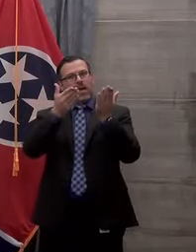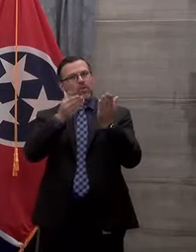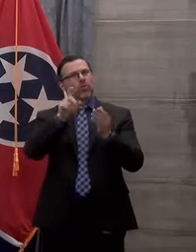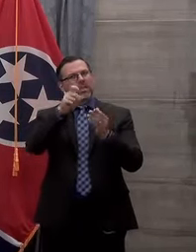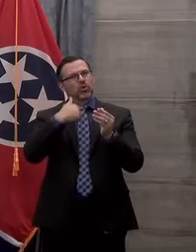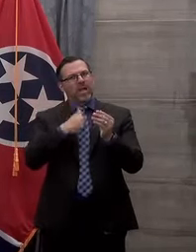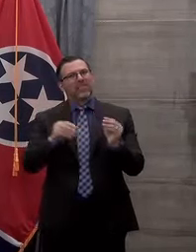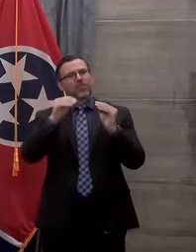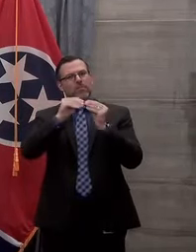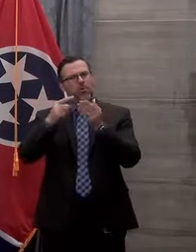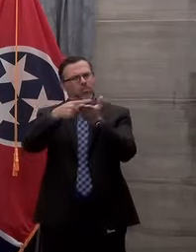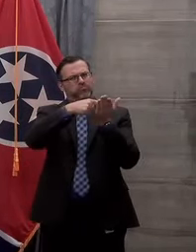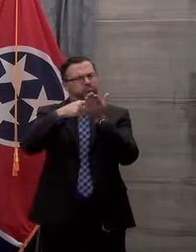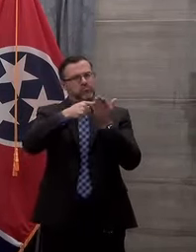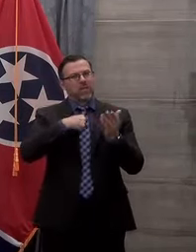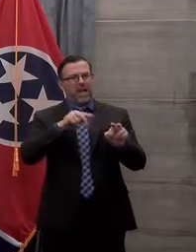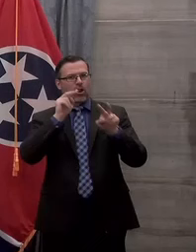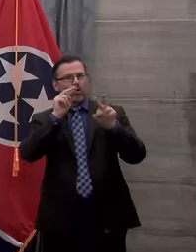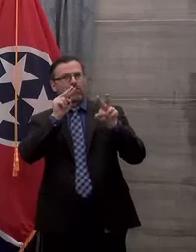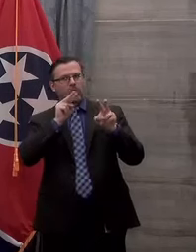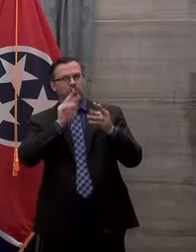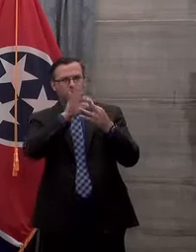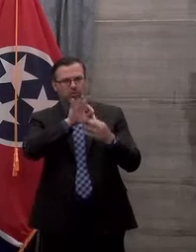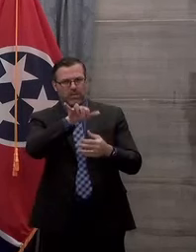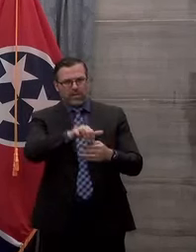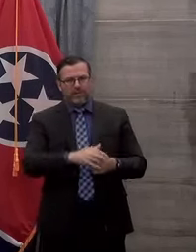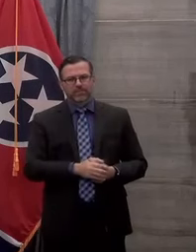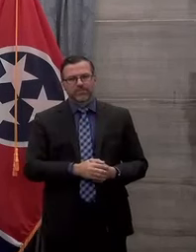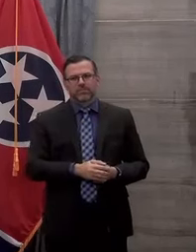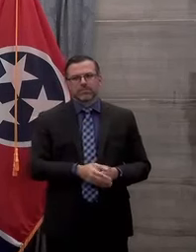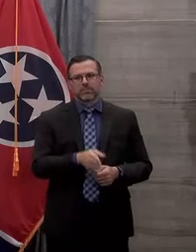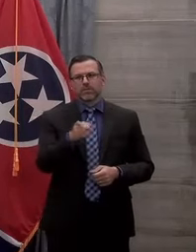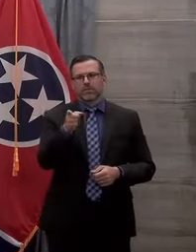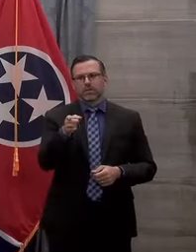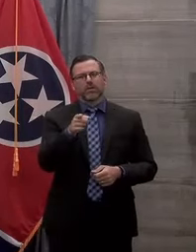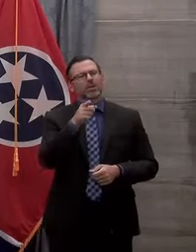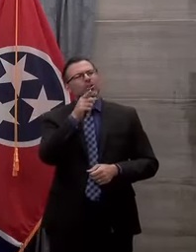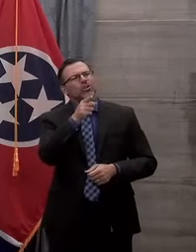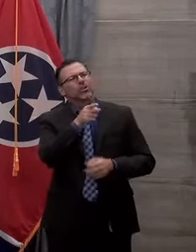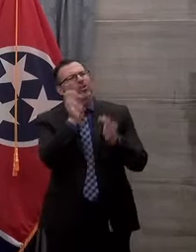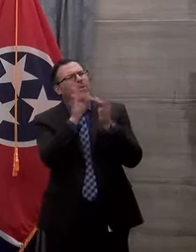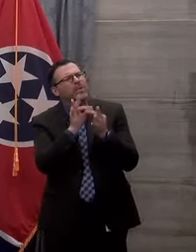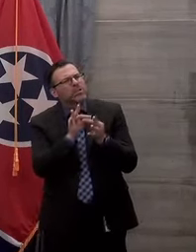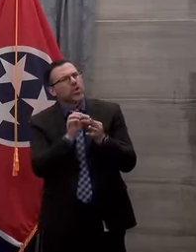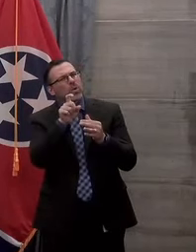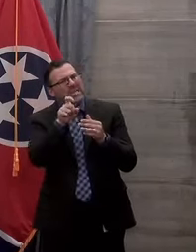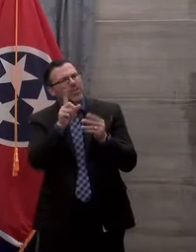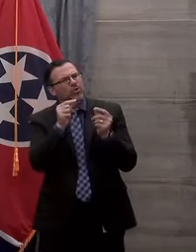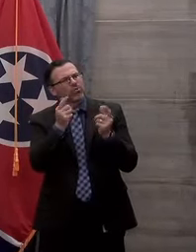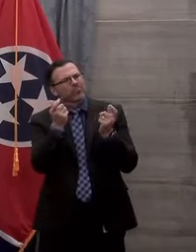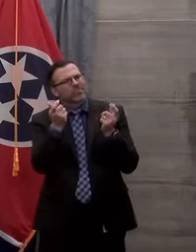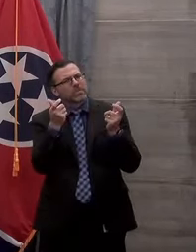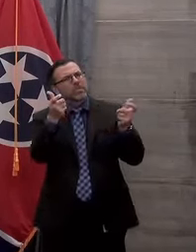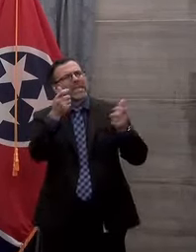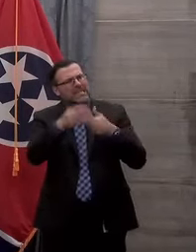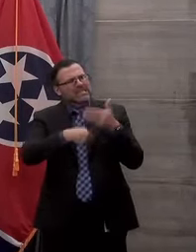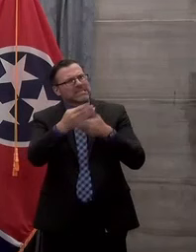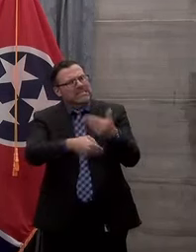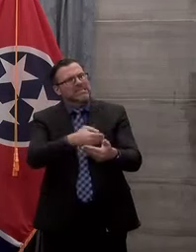And I look forward to being a part of that. You mentioned the need to accelerate some of this progress because it is a